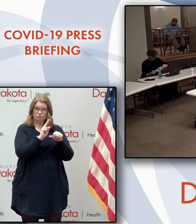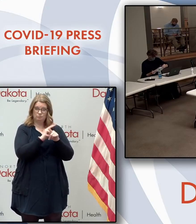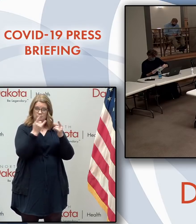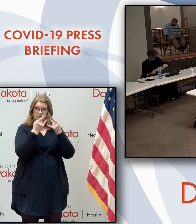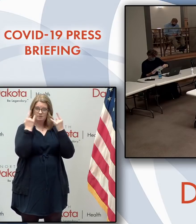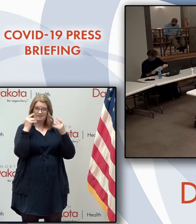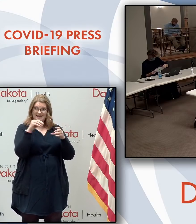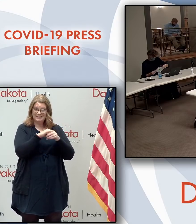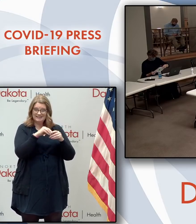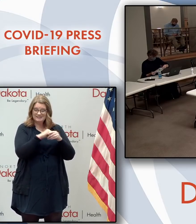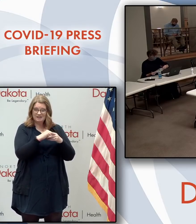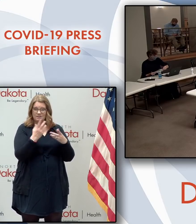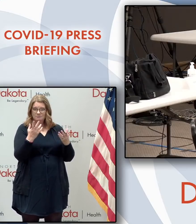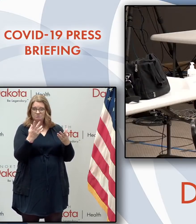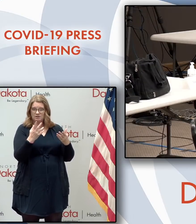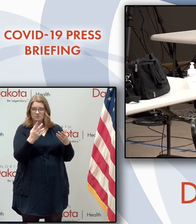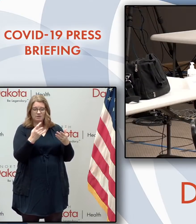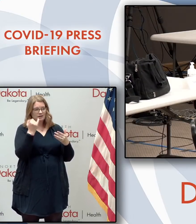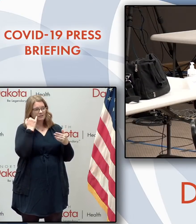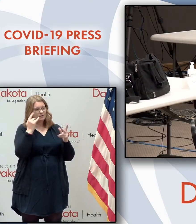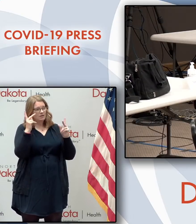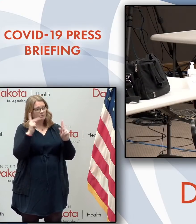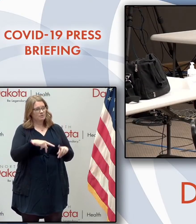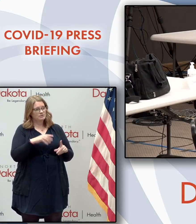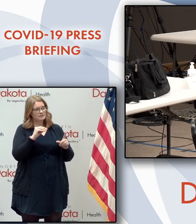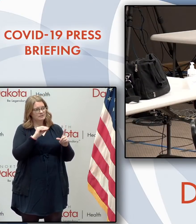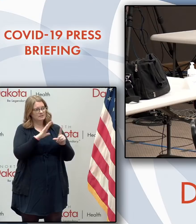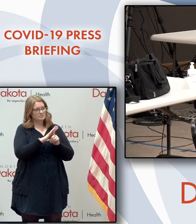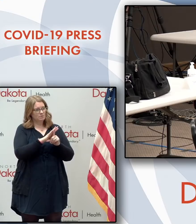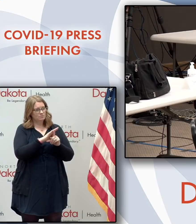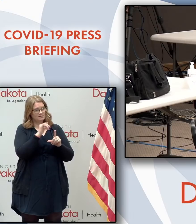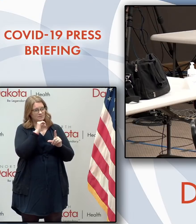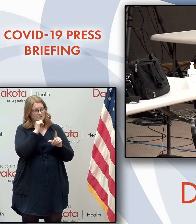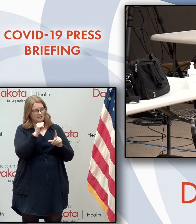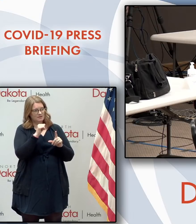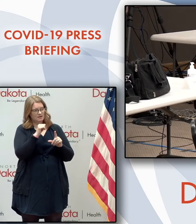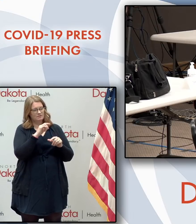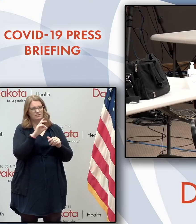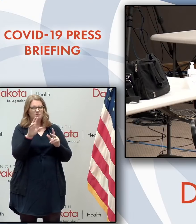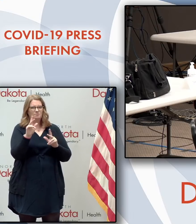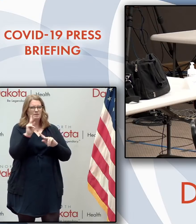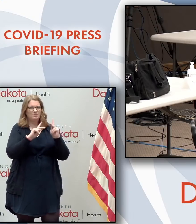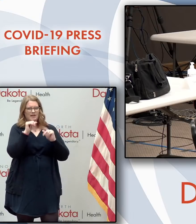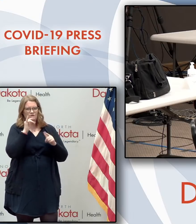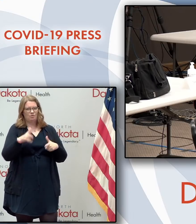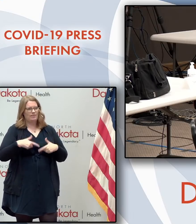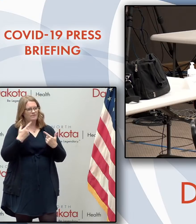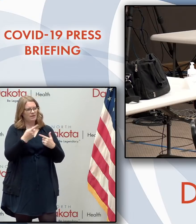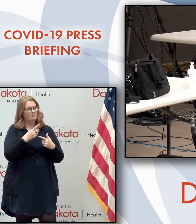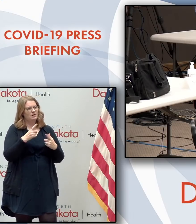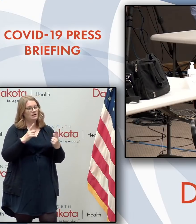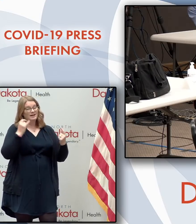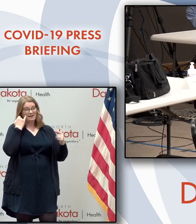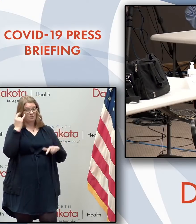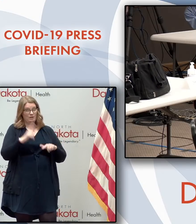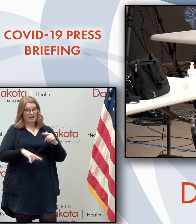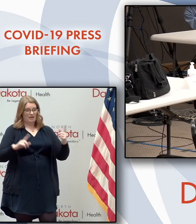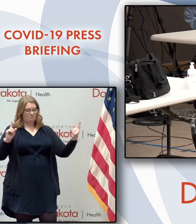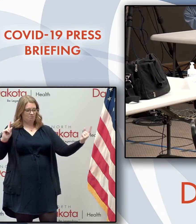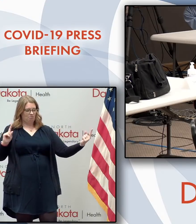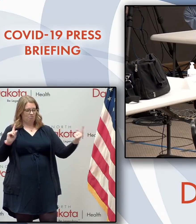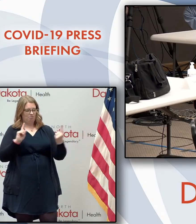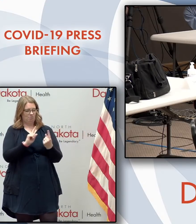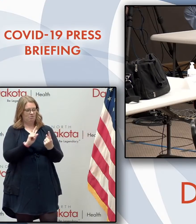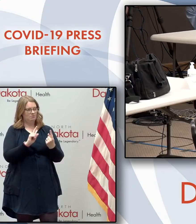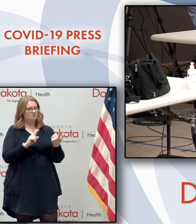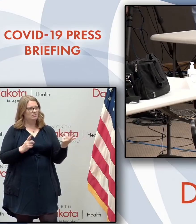all indoor settings open to the public where a person is exposed to non-household members and where social distancing of 6 feet or more cannot be assured. Would